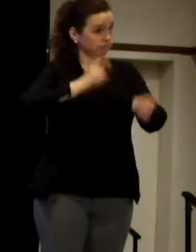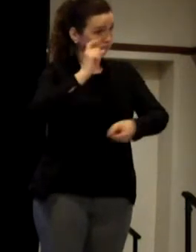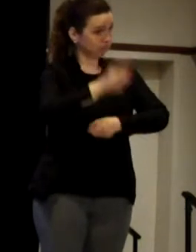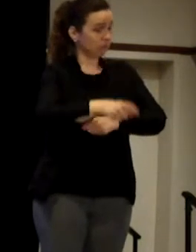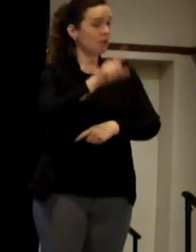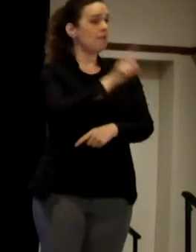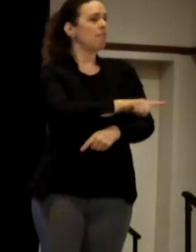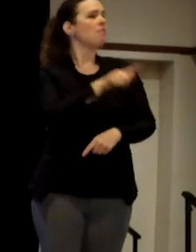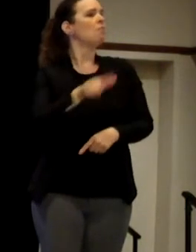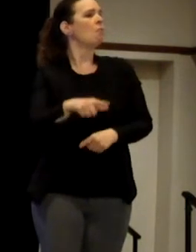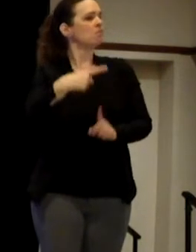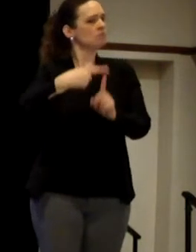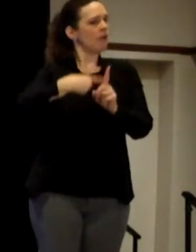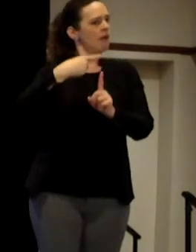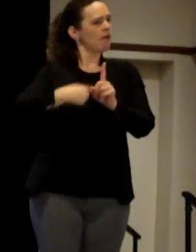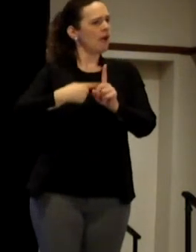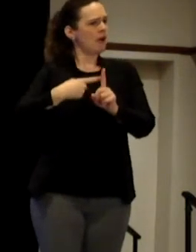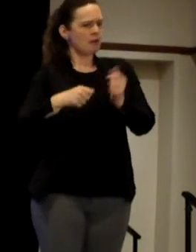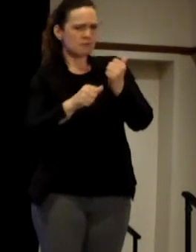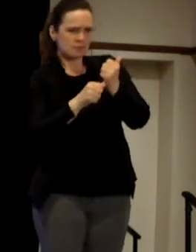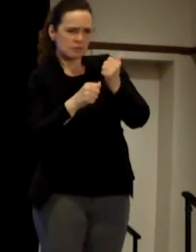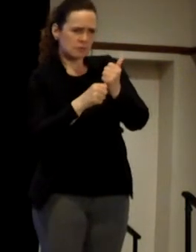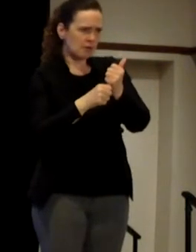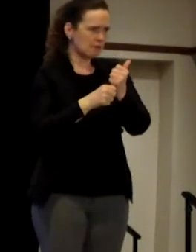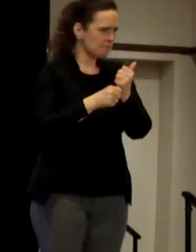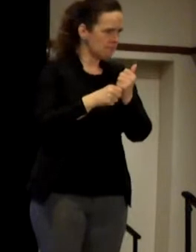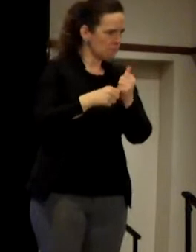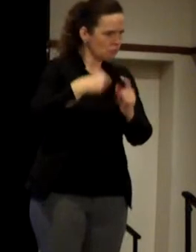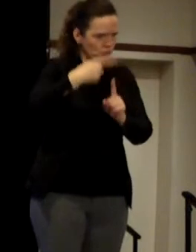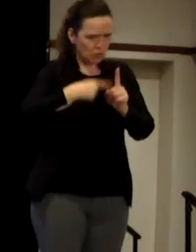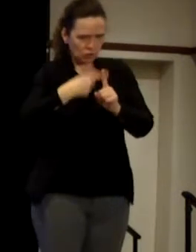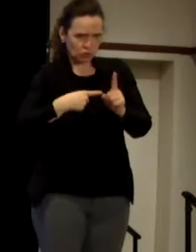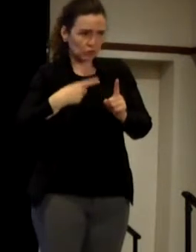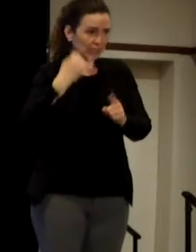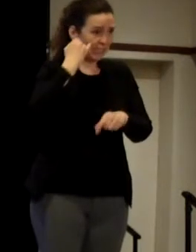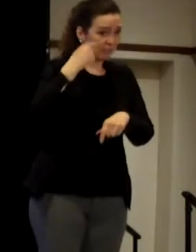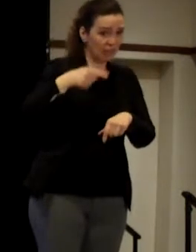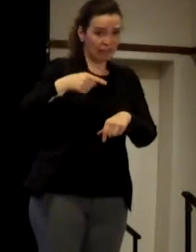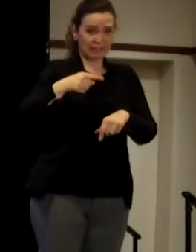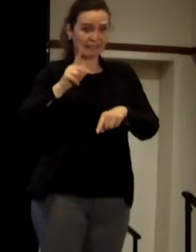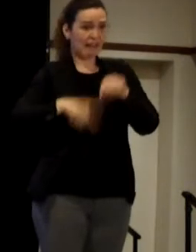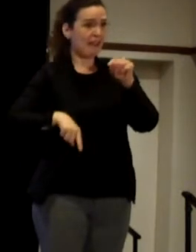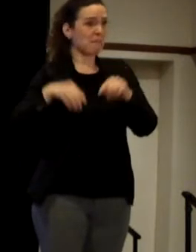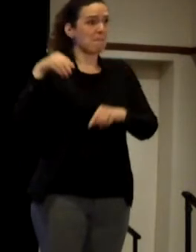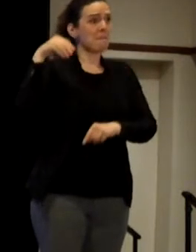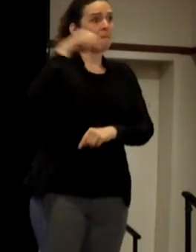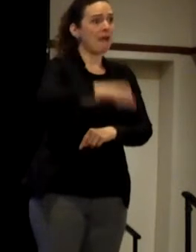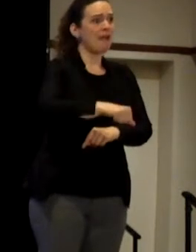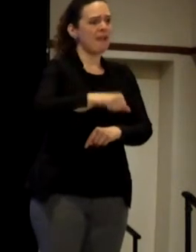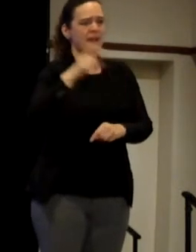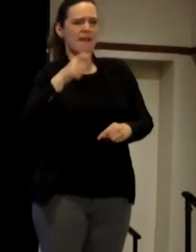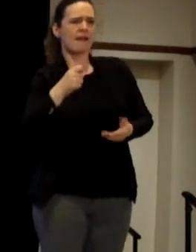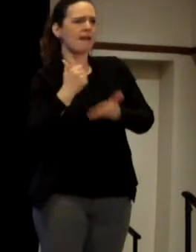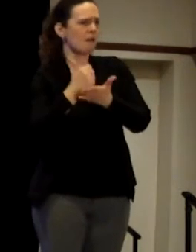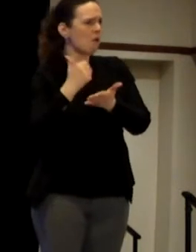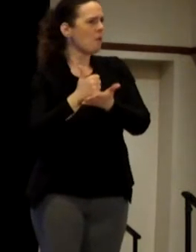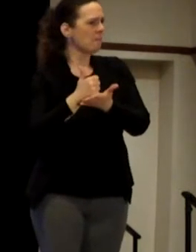to help tenants who have not been able to pay rent related to the pandemic. We have